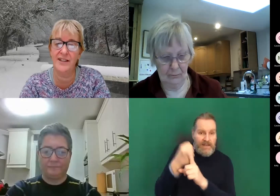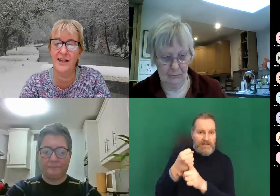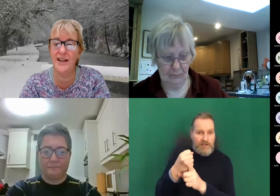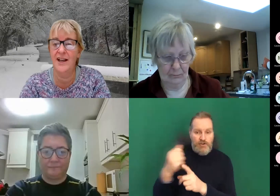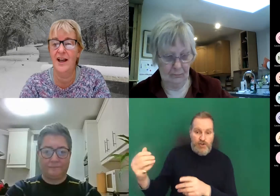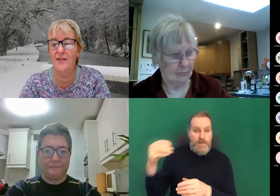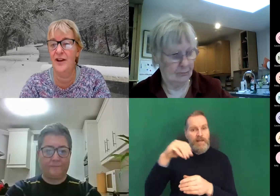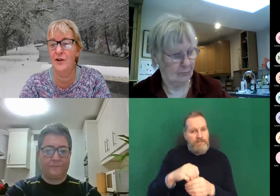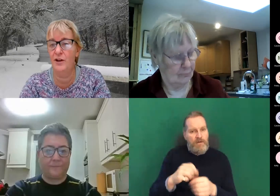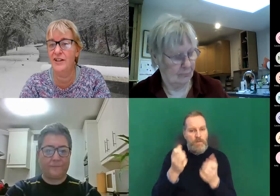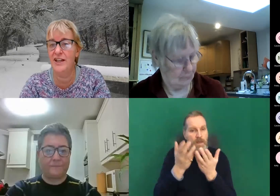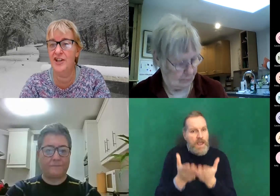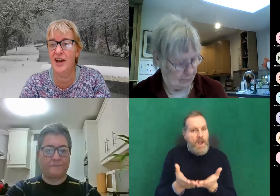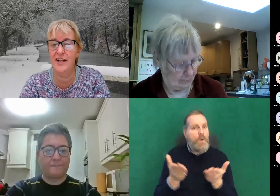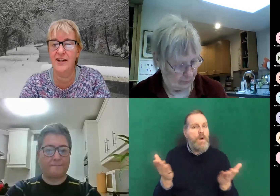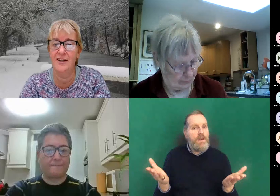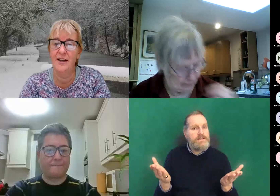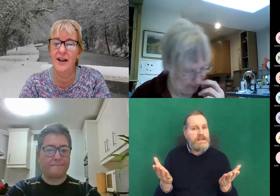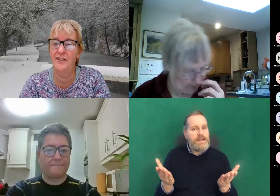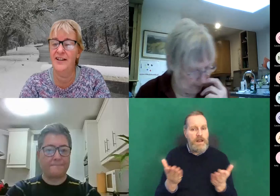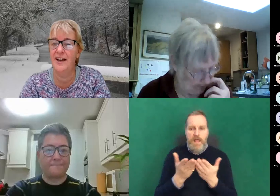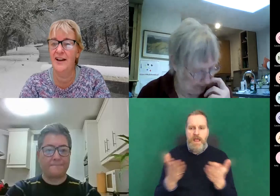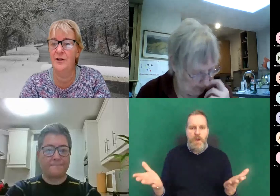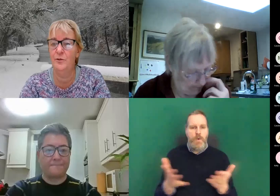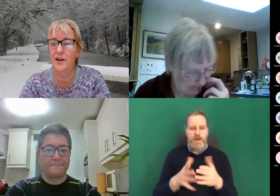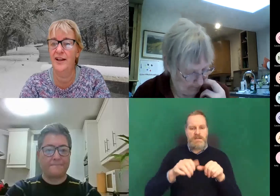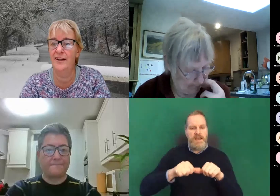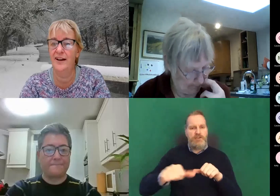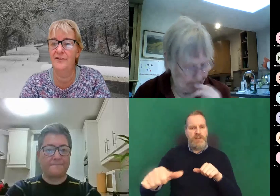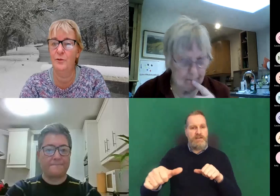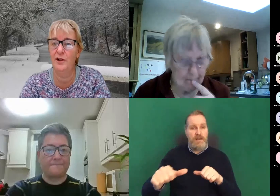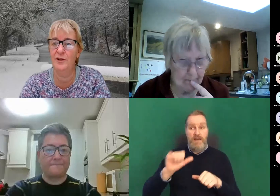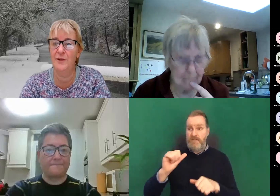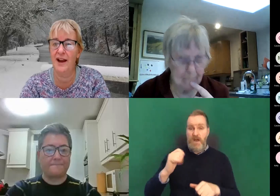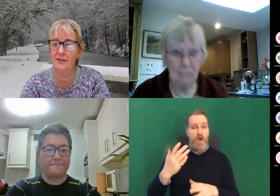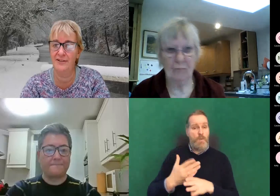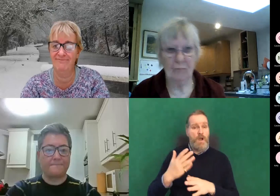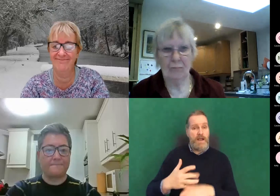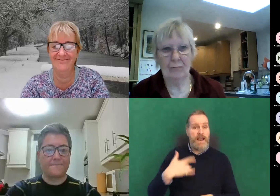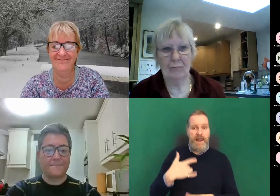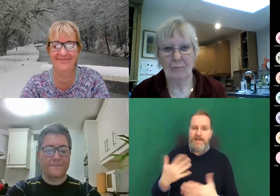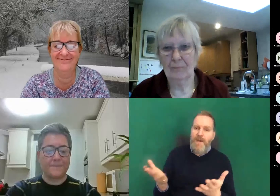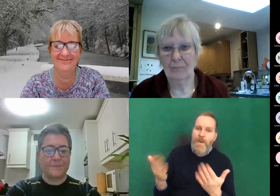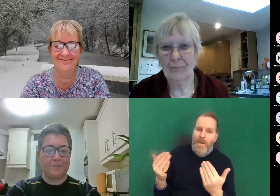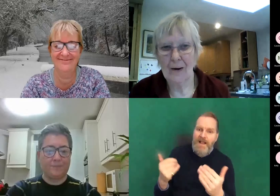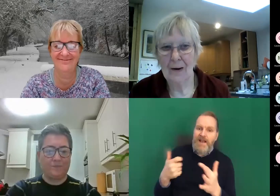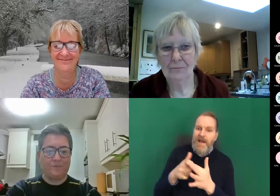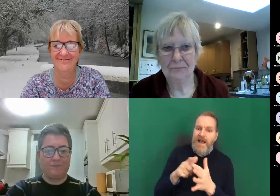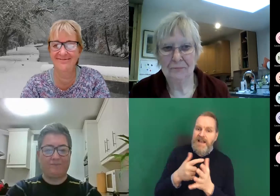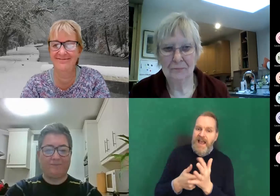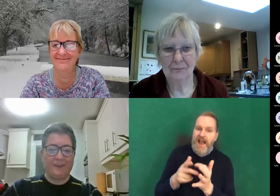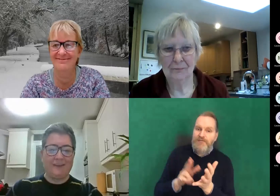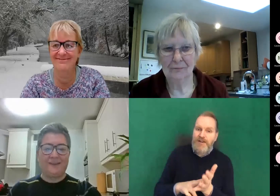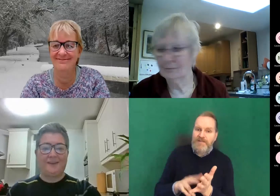with equality and the equality agenda her entire working life. Welcome, Karen.